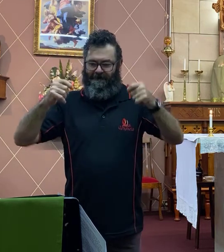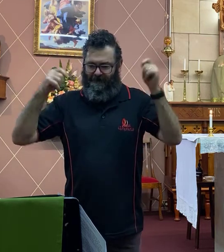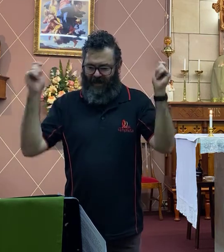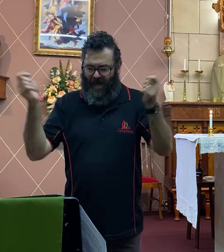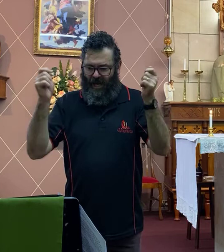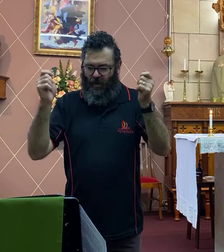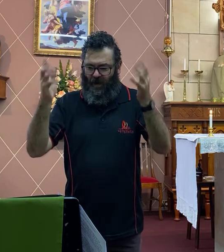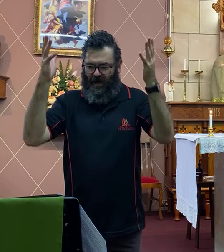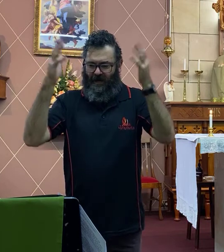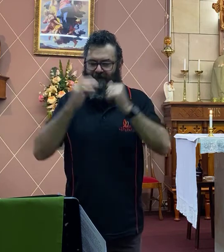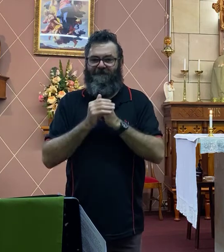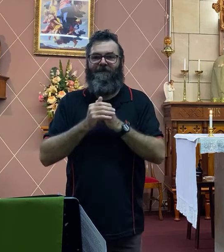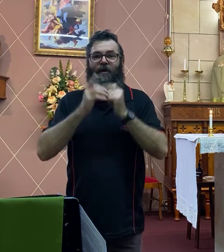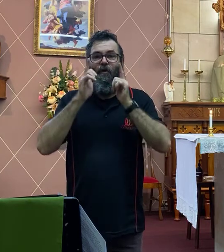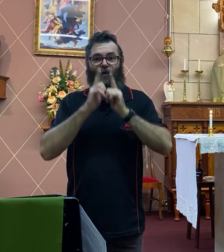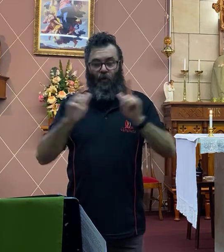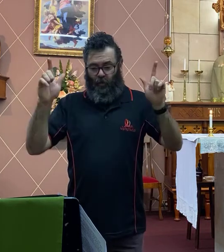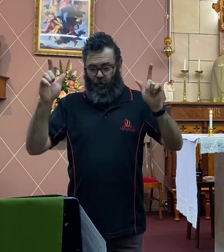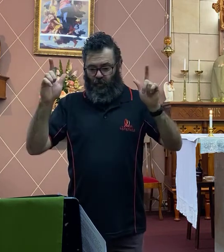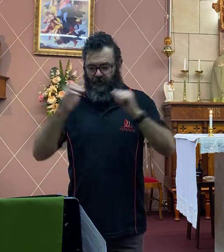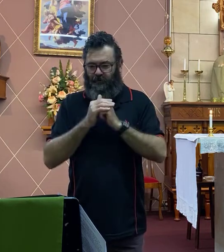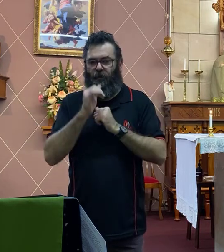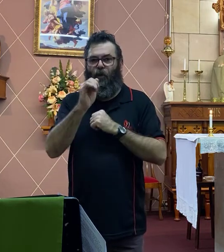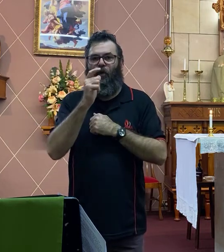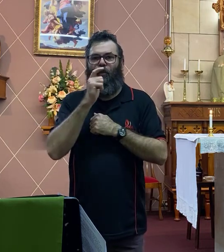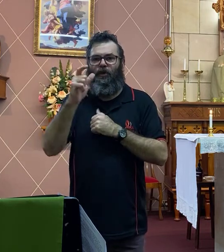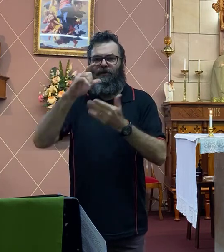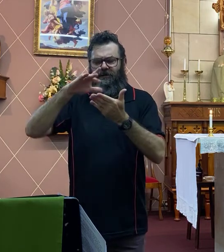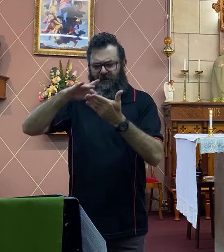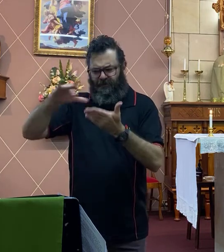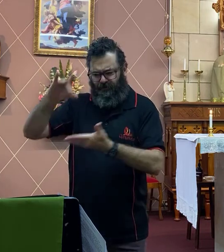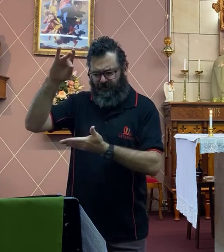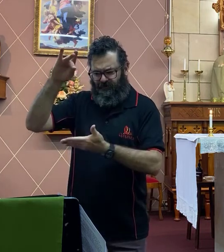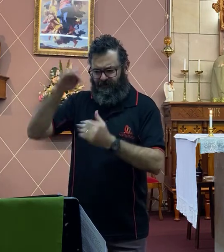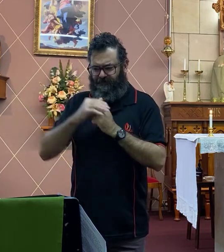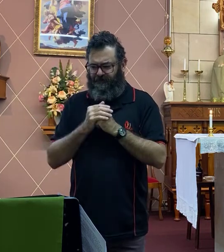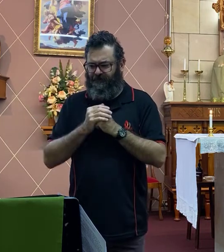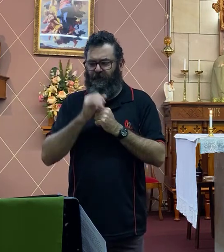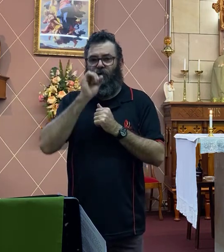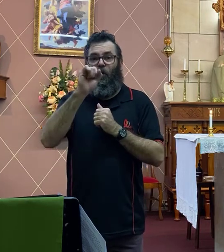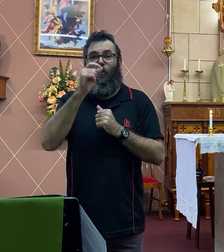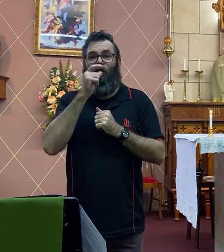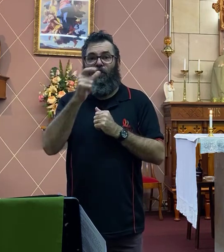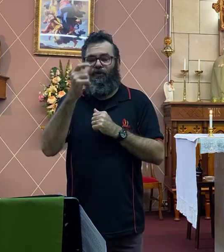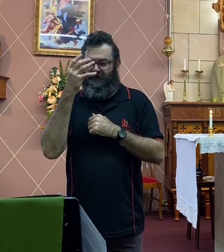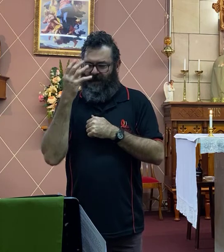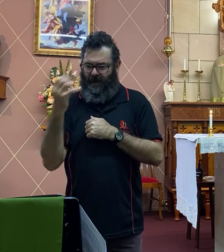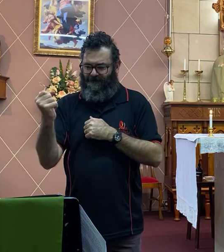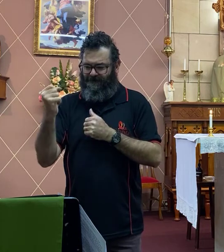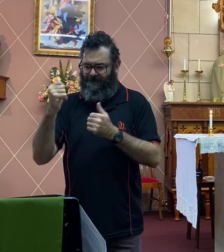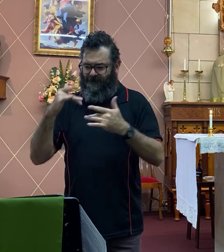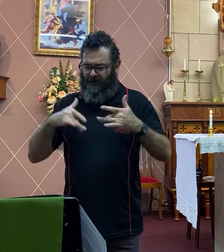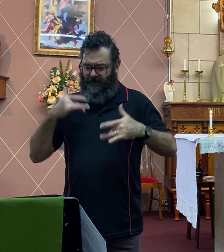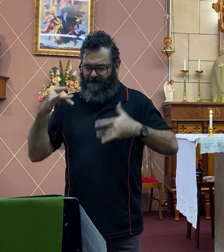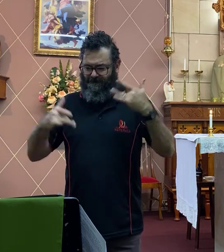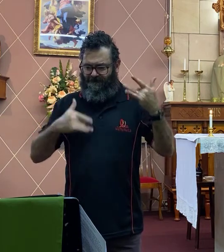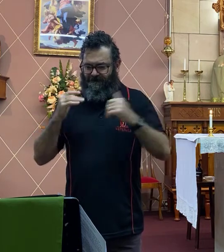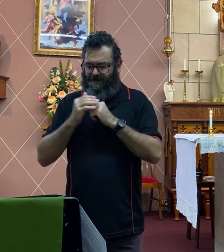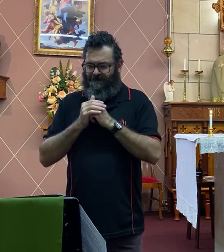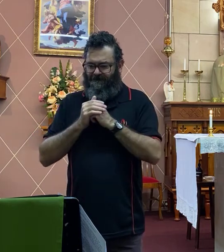Alleluia, alleluia. Lord, your words are spirit. Your words have